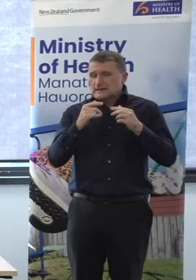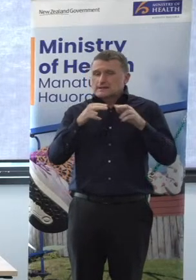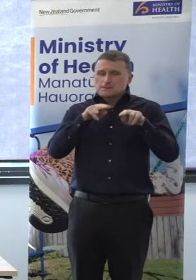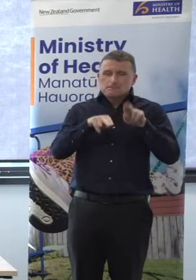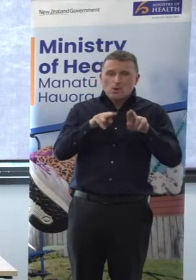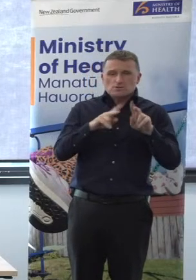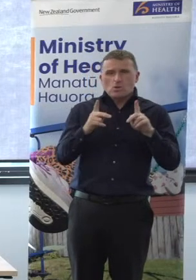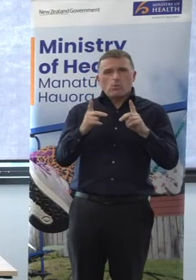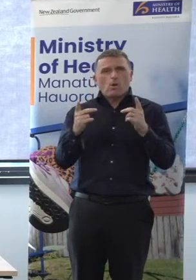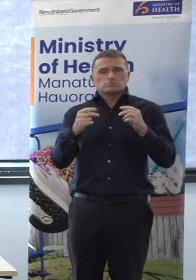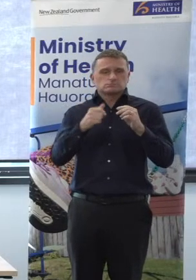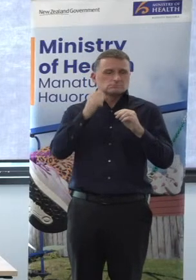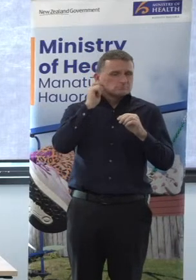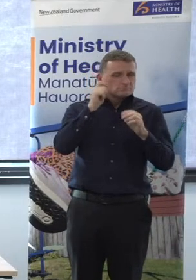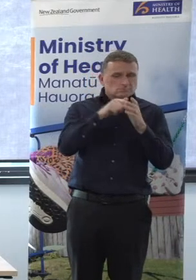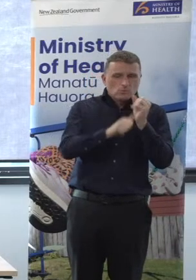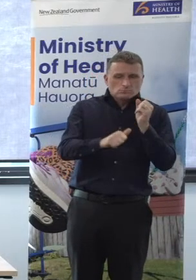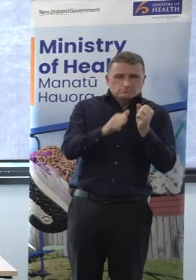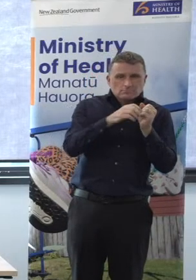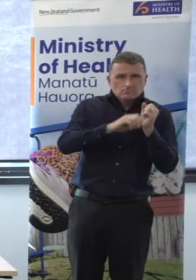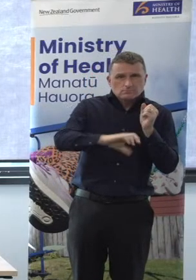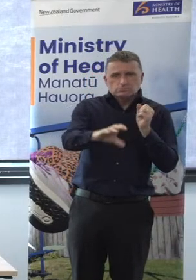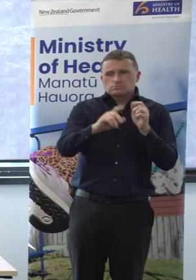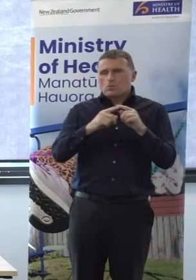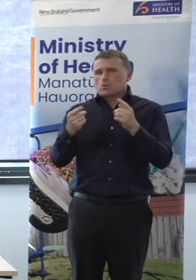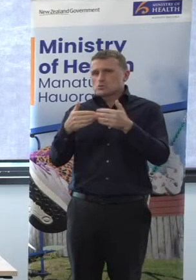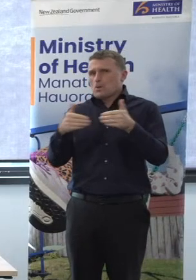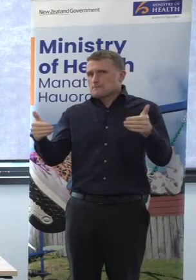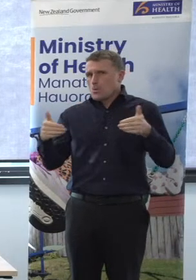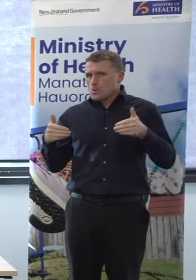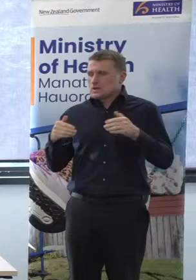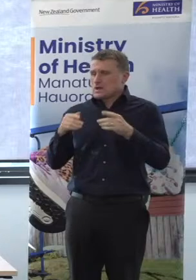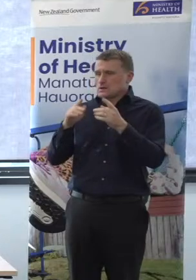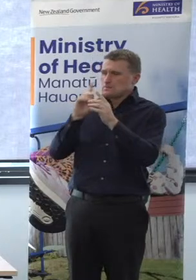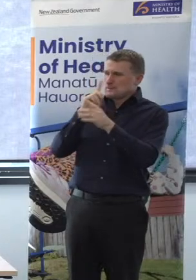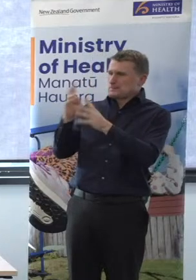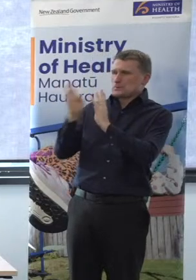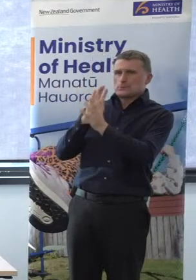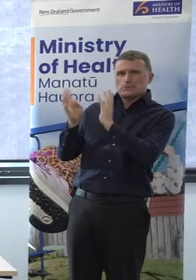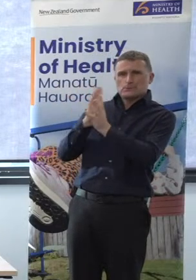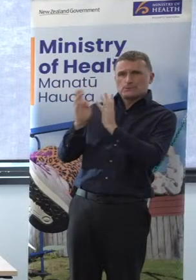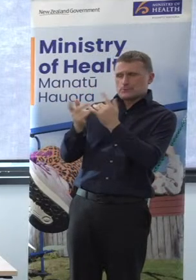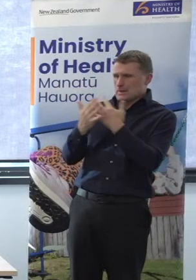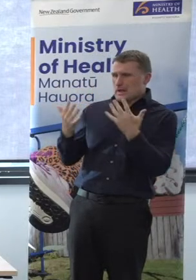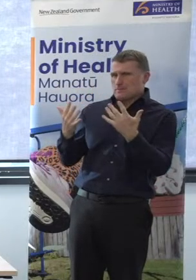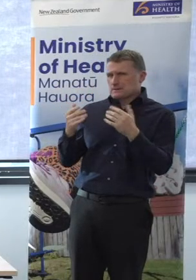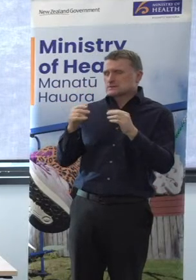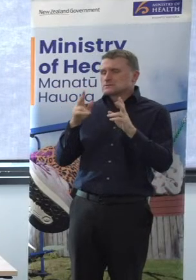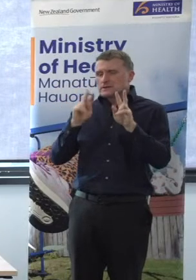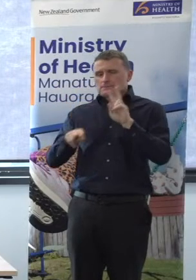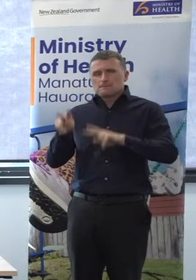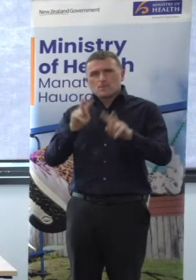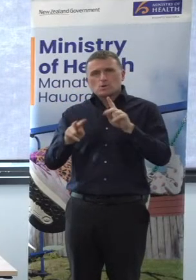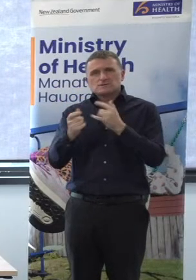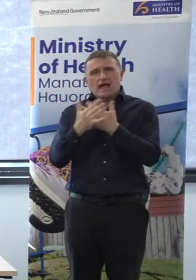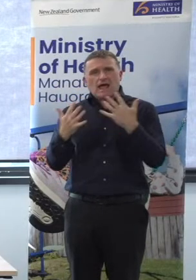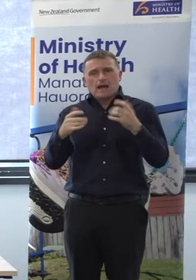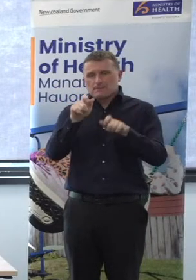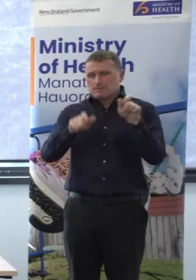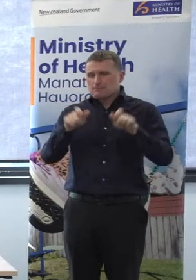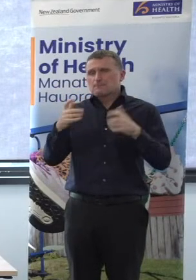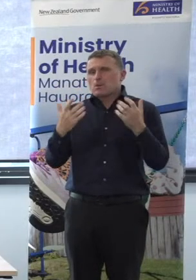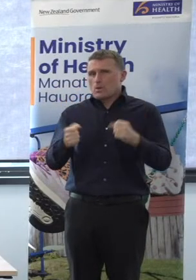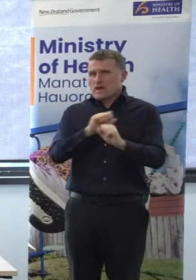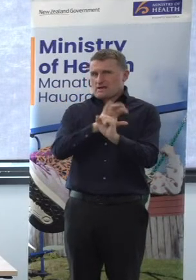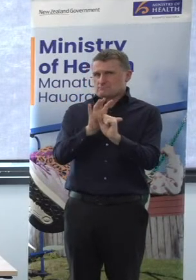community whole genome sequencing is to gain an accurate picture of the variants that are circulating across the country. PCR samples from